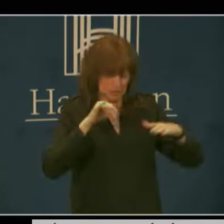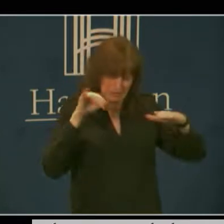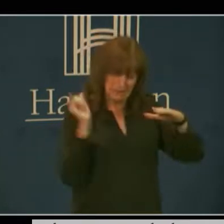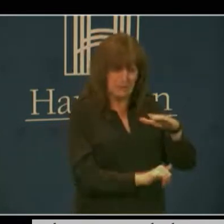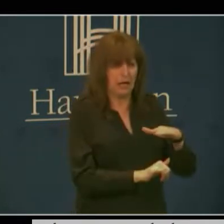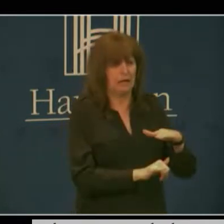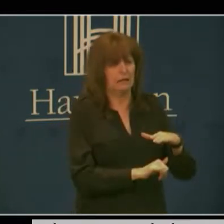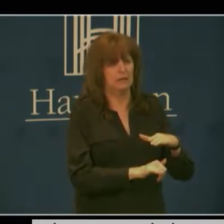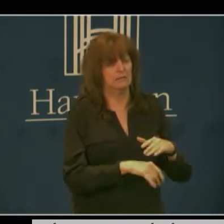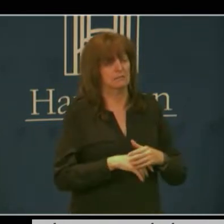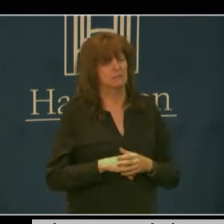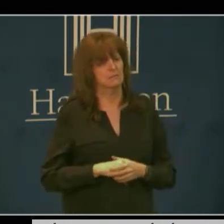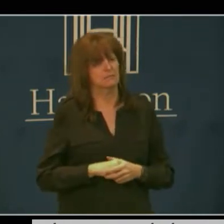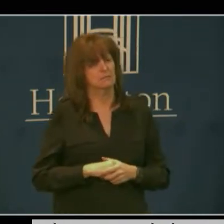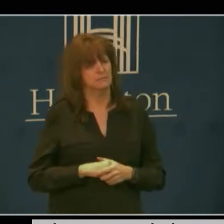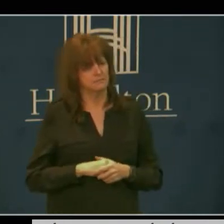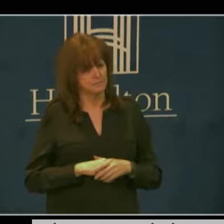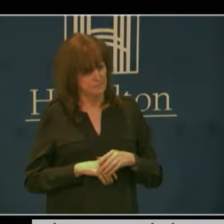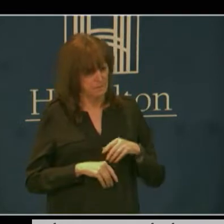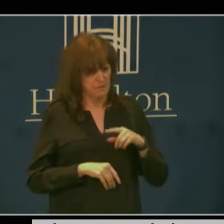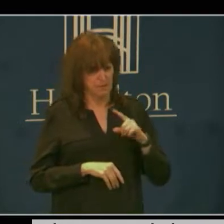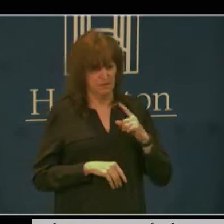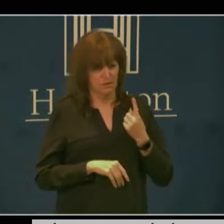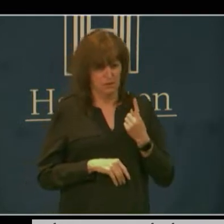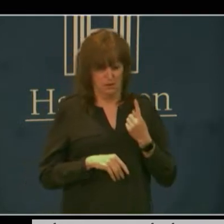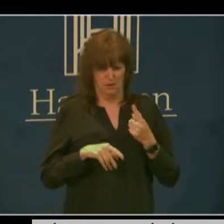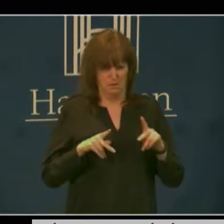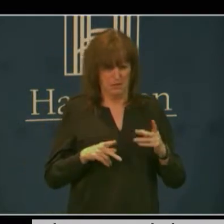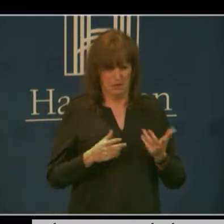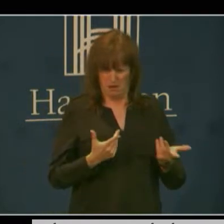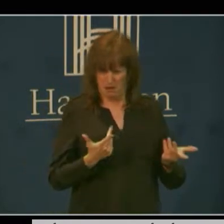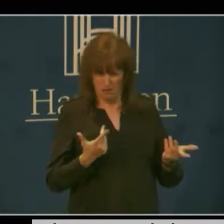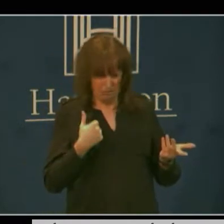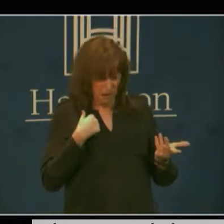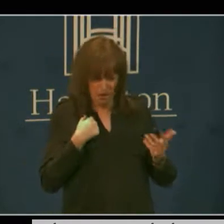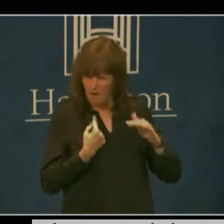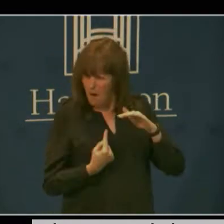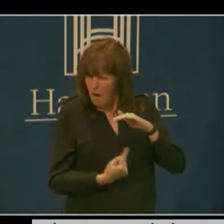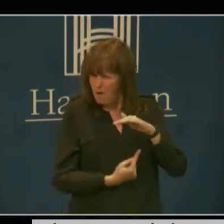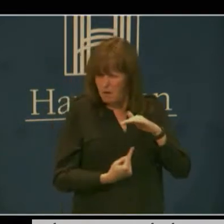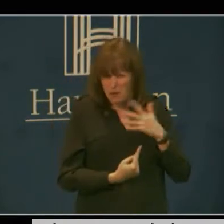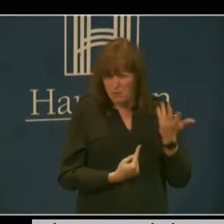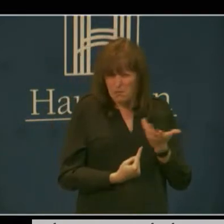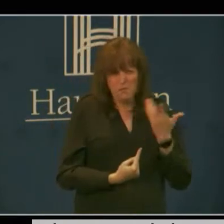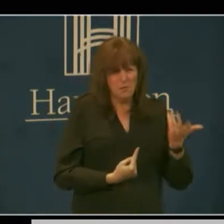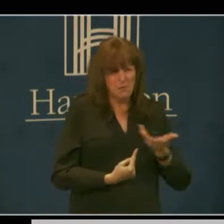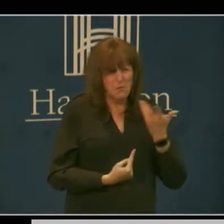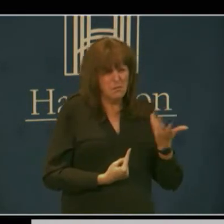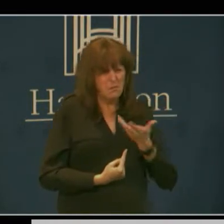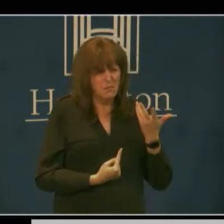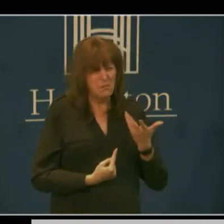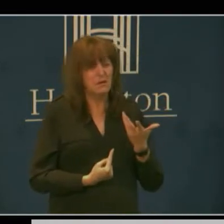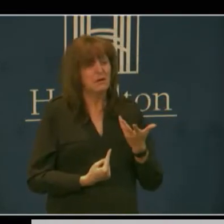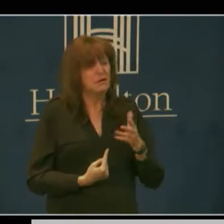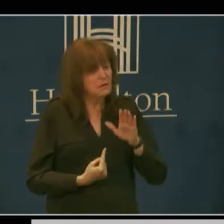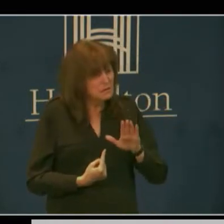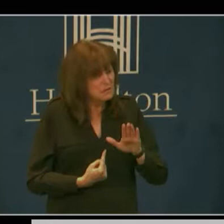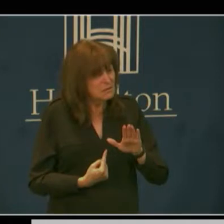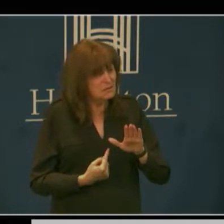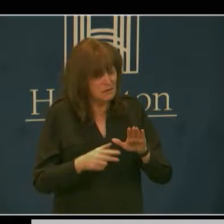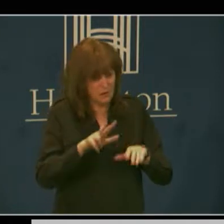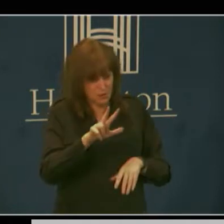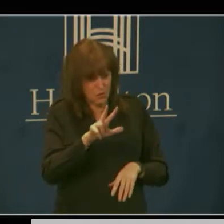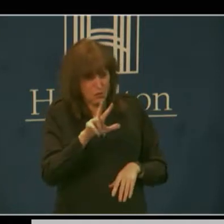do I really need to self-isolate, is talk about the number of cases in Hamilton that are confirmed that are related to travel. There's a reason